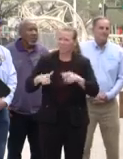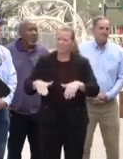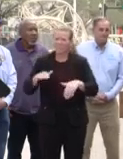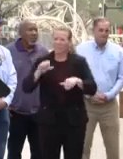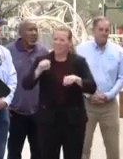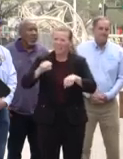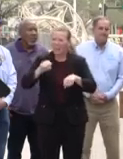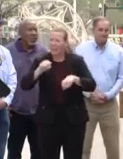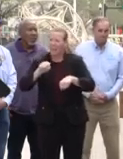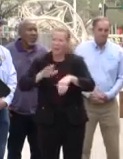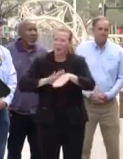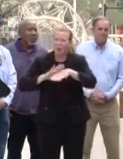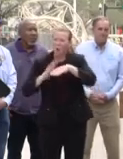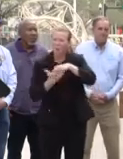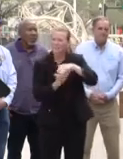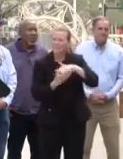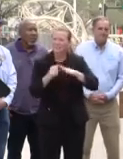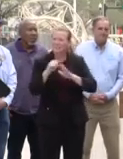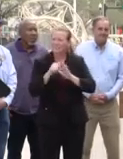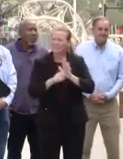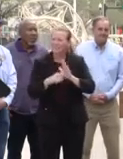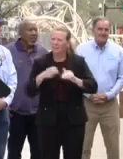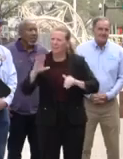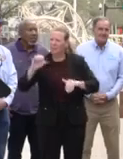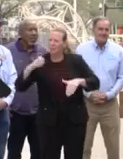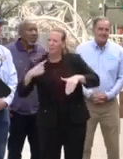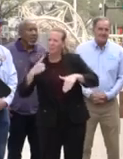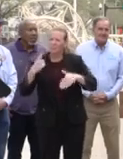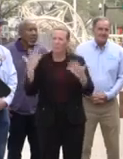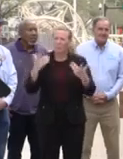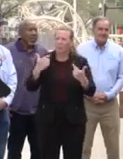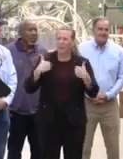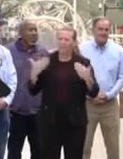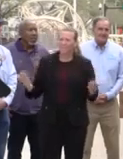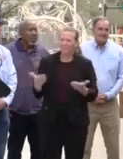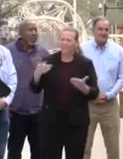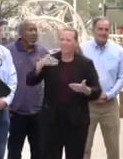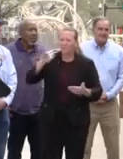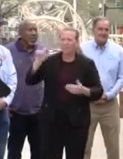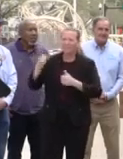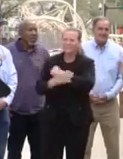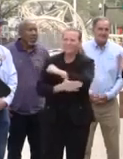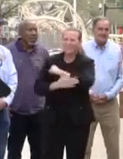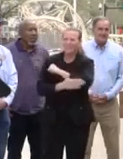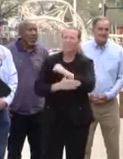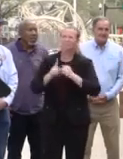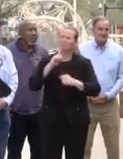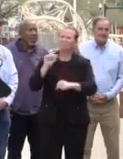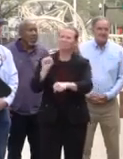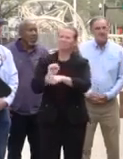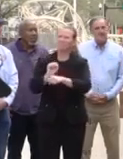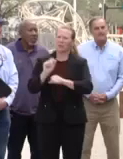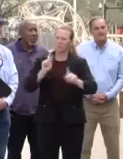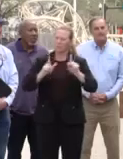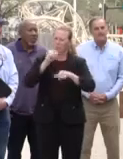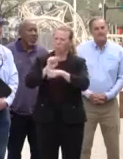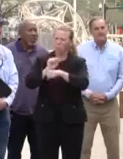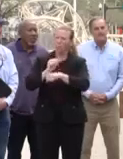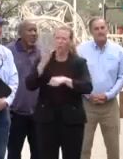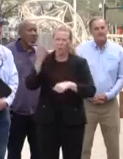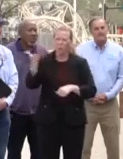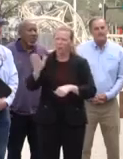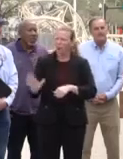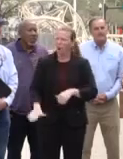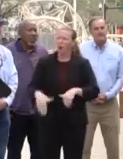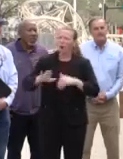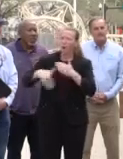better than what you have right here in Pinellas County. The reality is people work their whole lives to be able and work